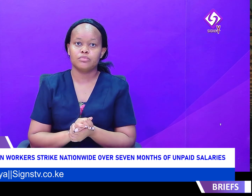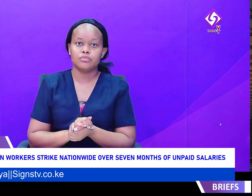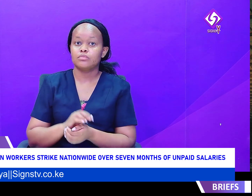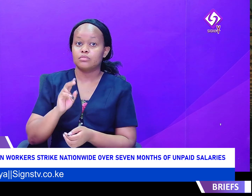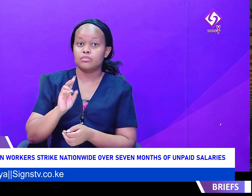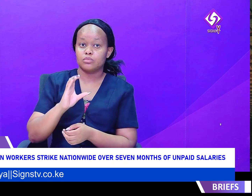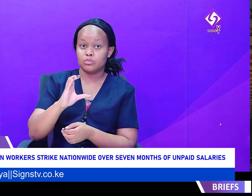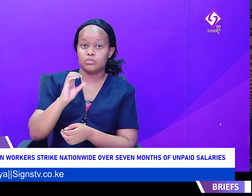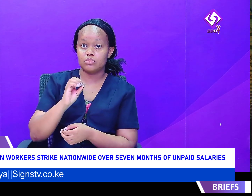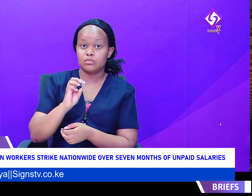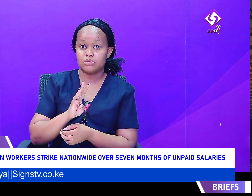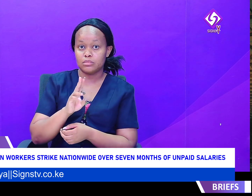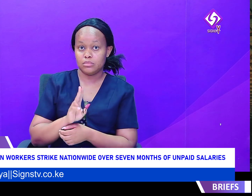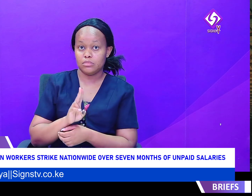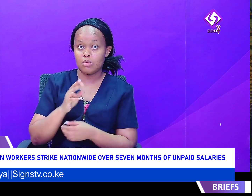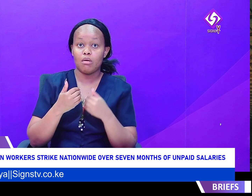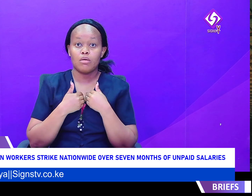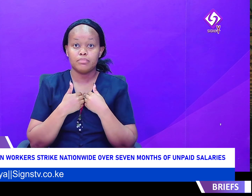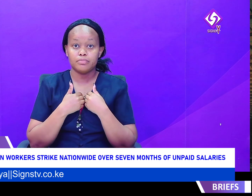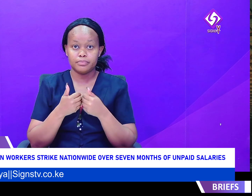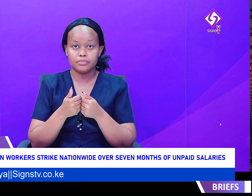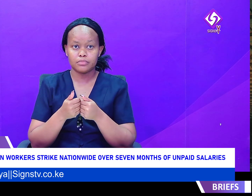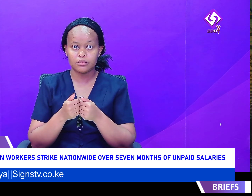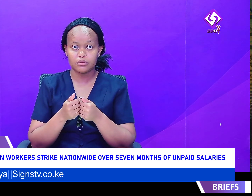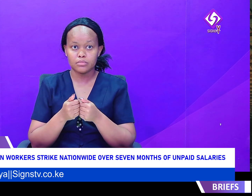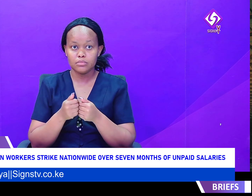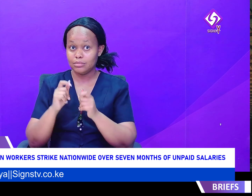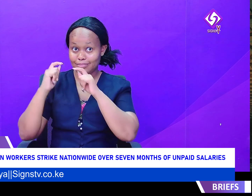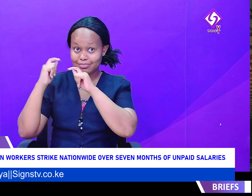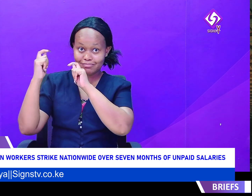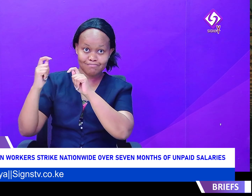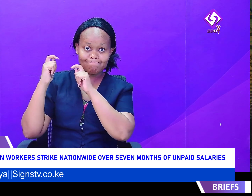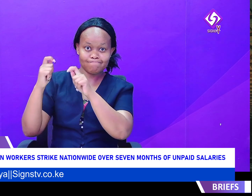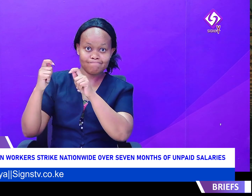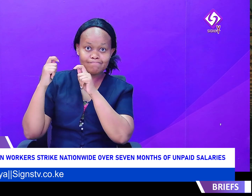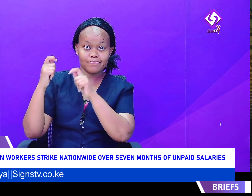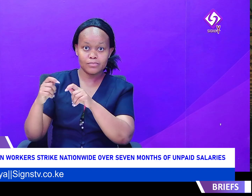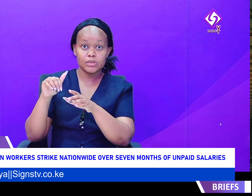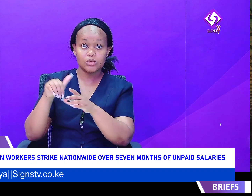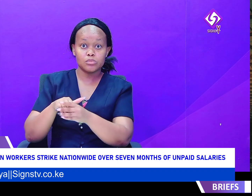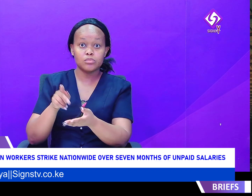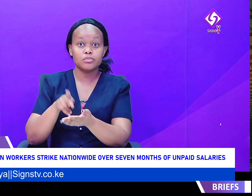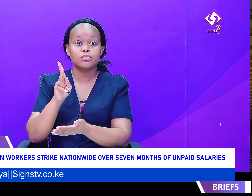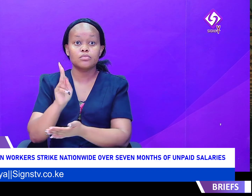The Communication Workers Union has spearheaded the